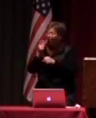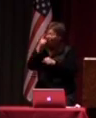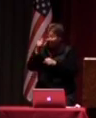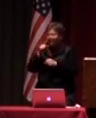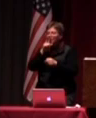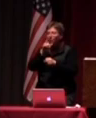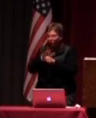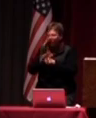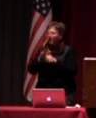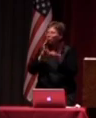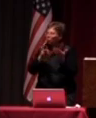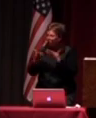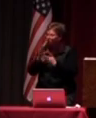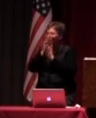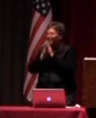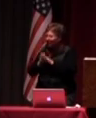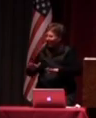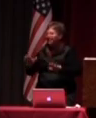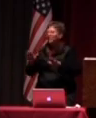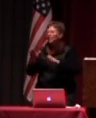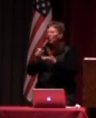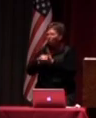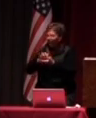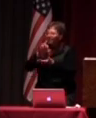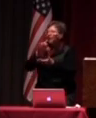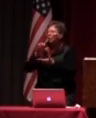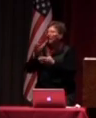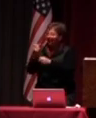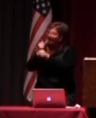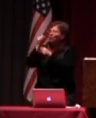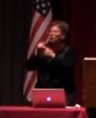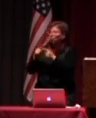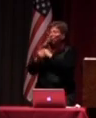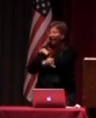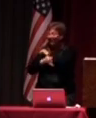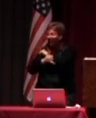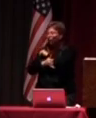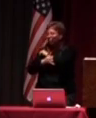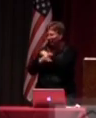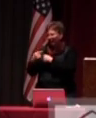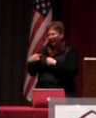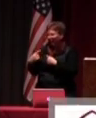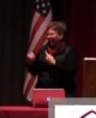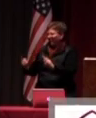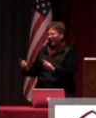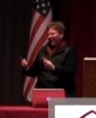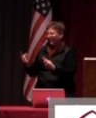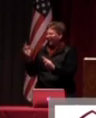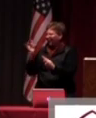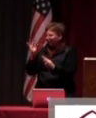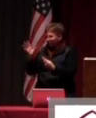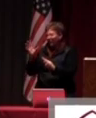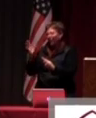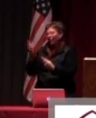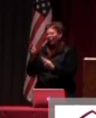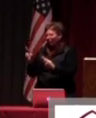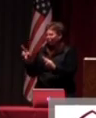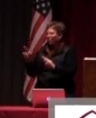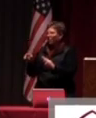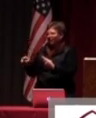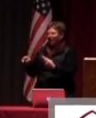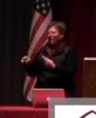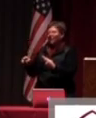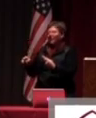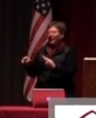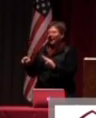peace, stability, prosperity, and victory to a country that had been racked by a decade of revolutionary toil and that had been threatened at